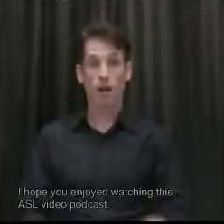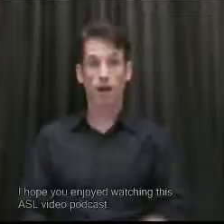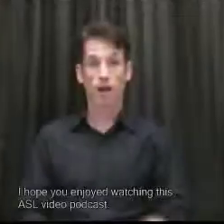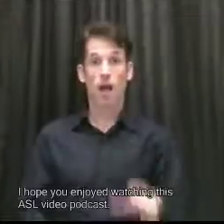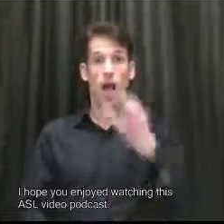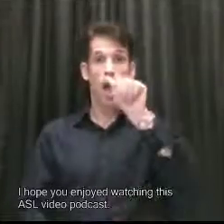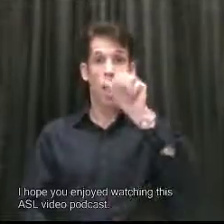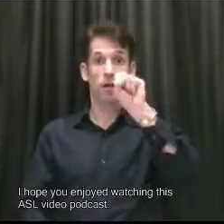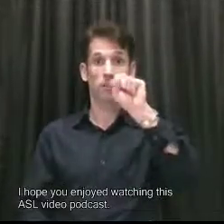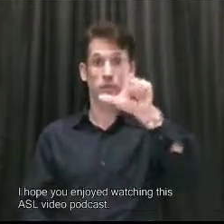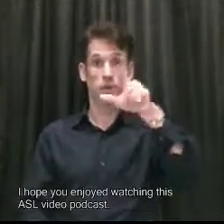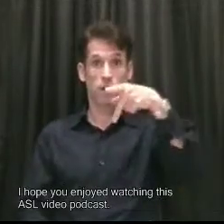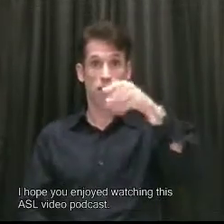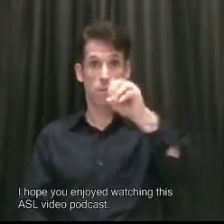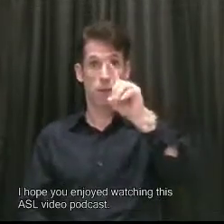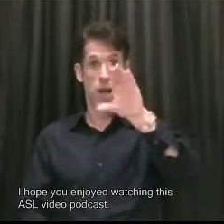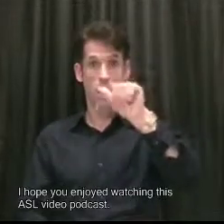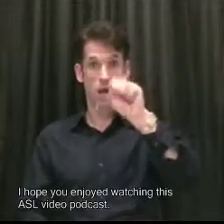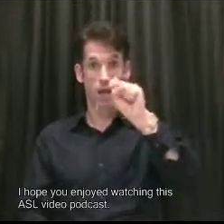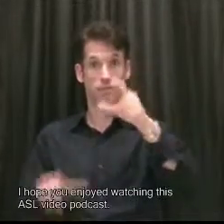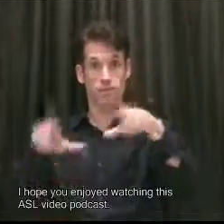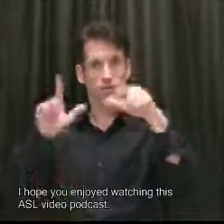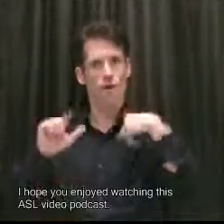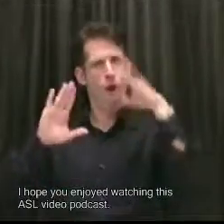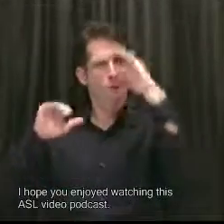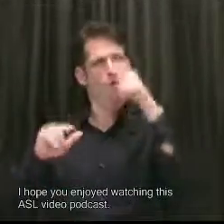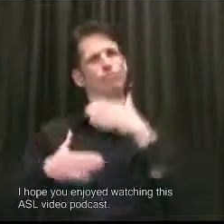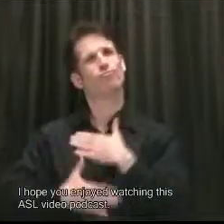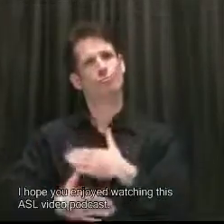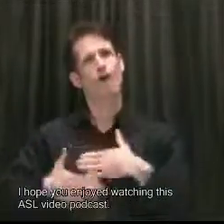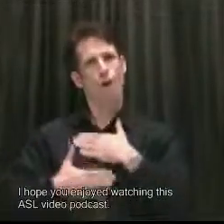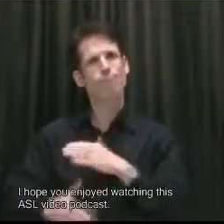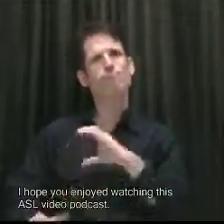I hope you enjoyed watching this ASL video podcast.